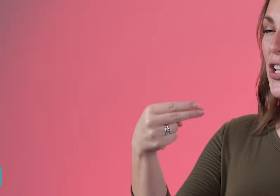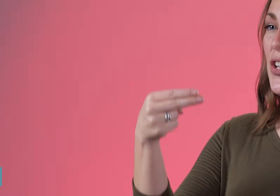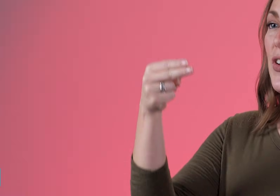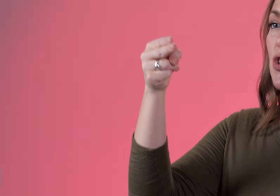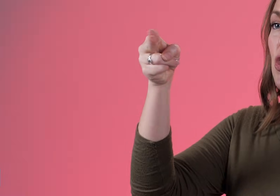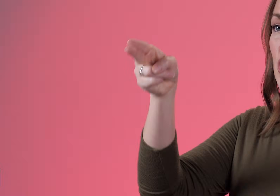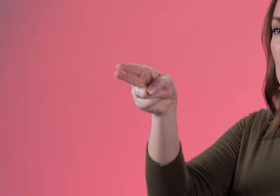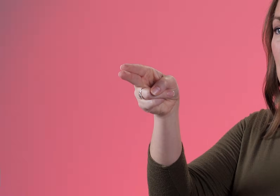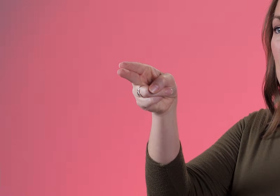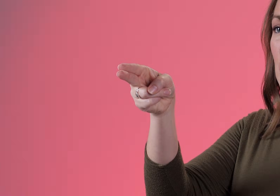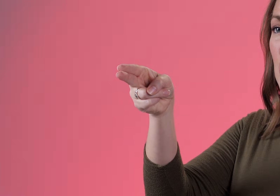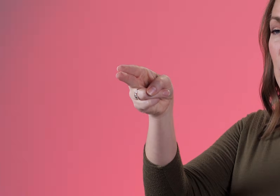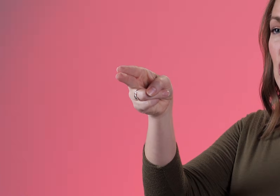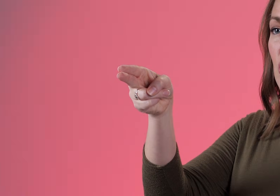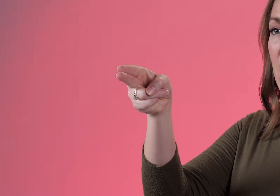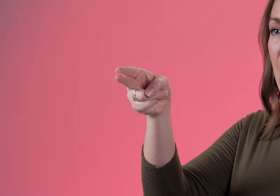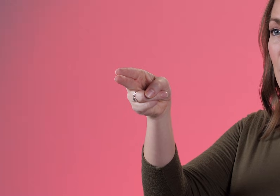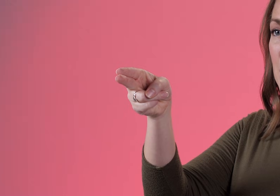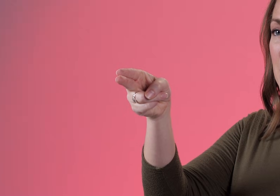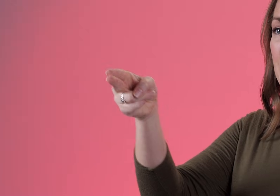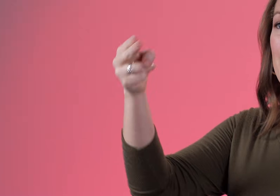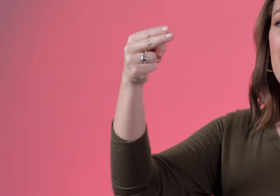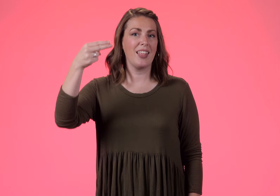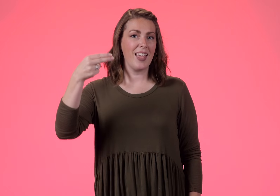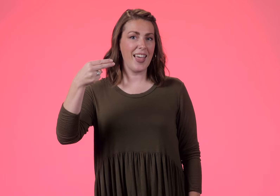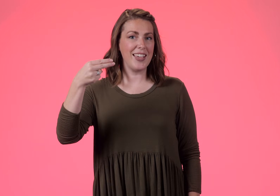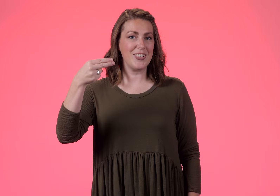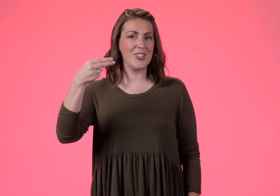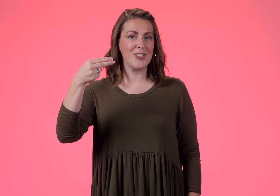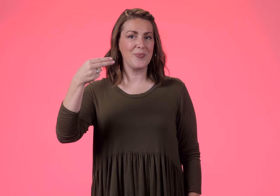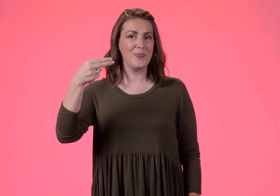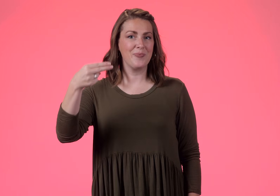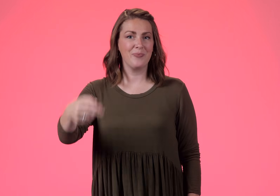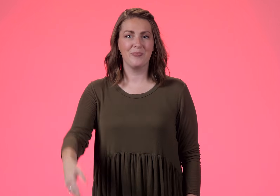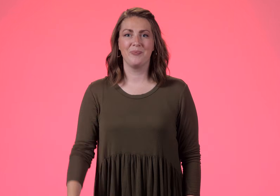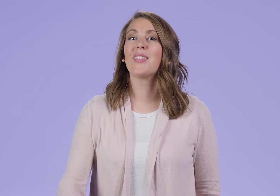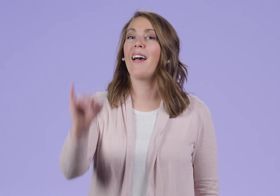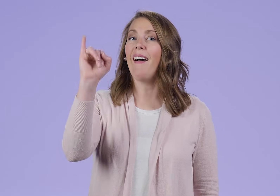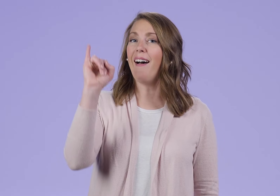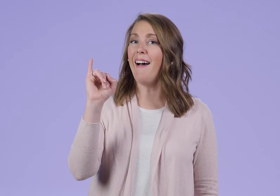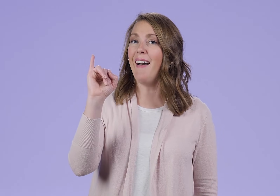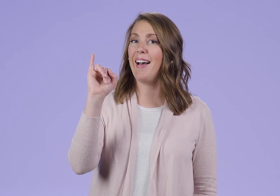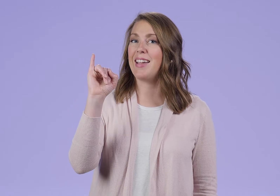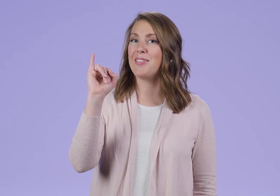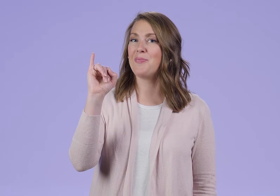You've got your 2 fingers going straight out. H. I.